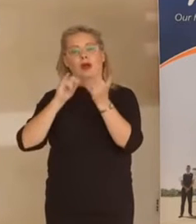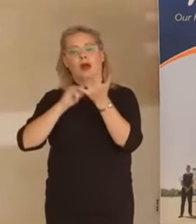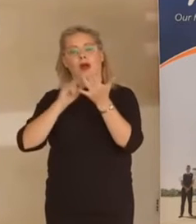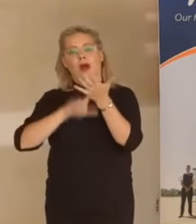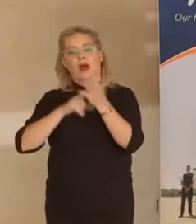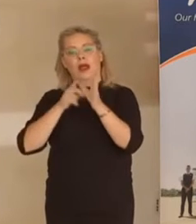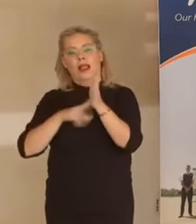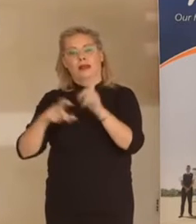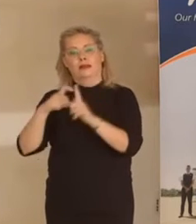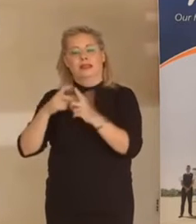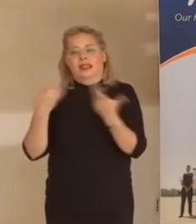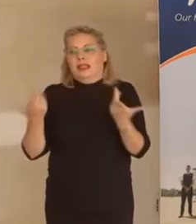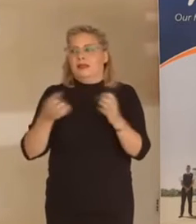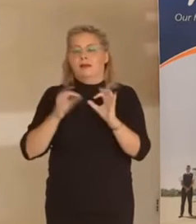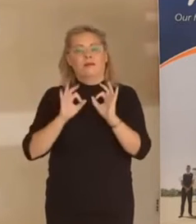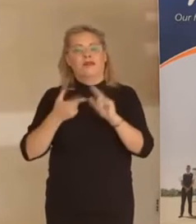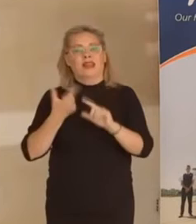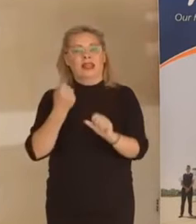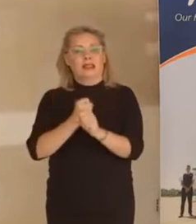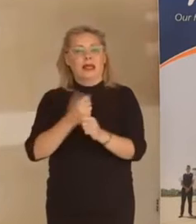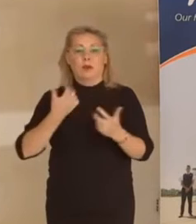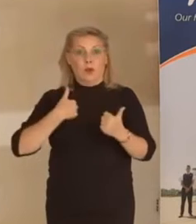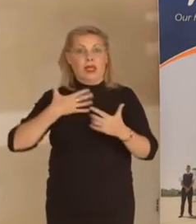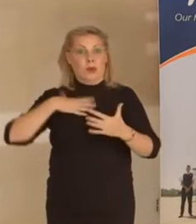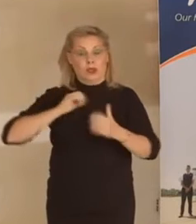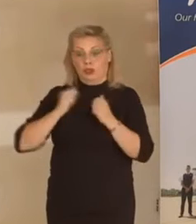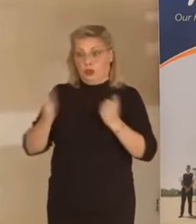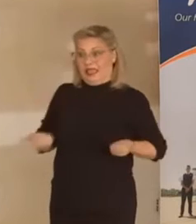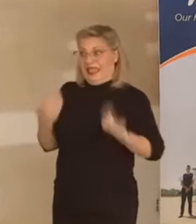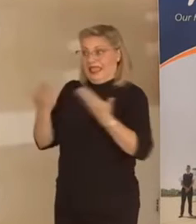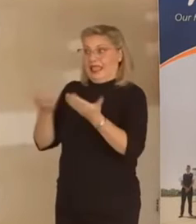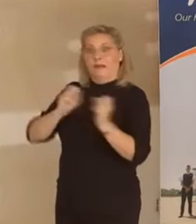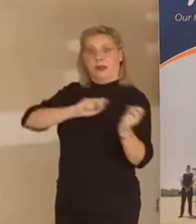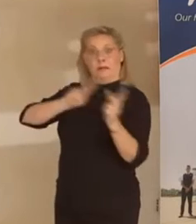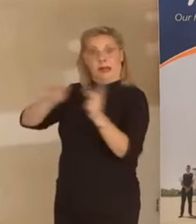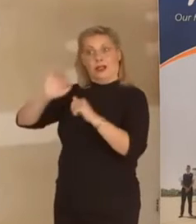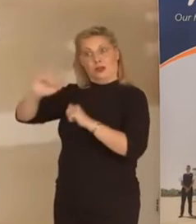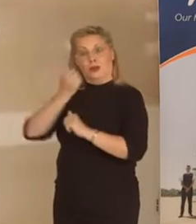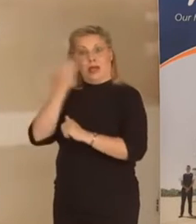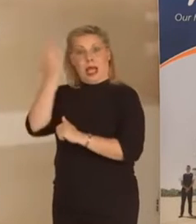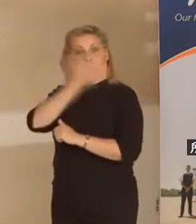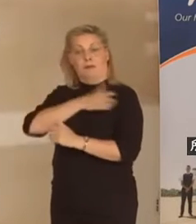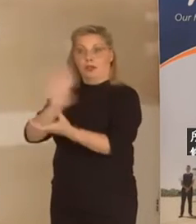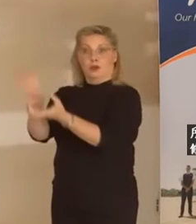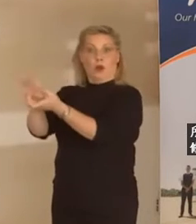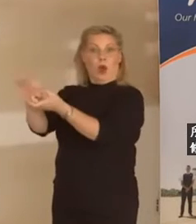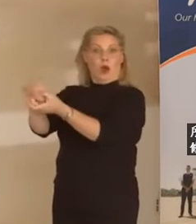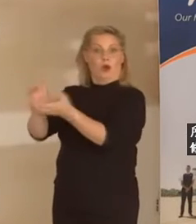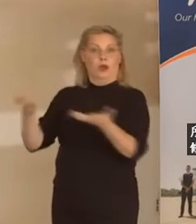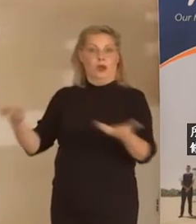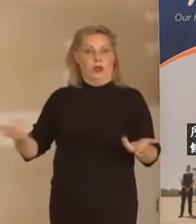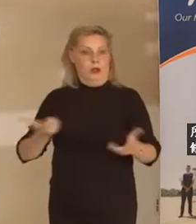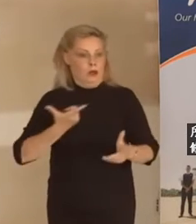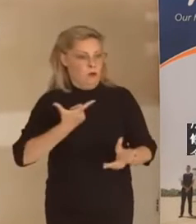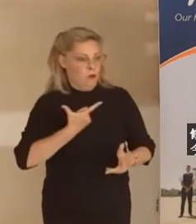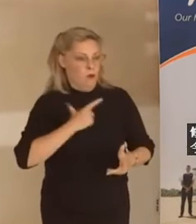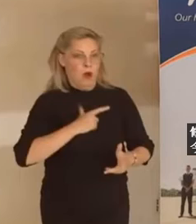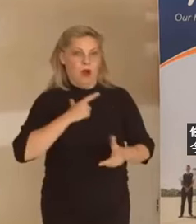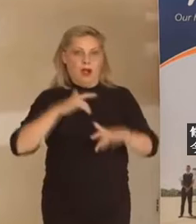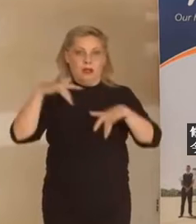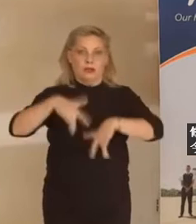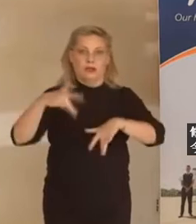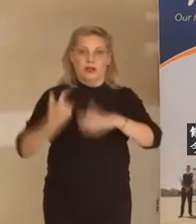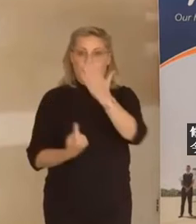that to the Aboriginal land councils. But what's kept that back has been the remediation work. So we're